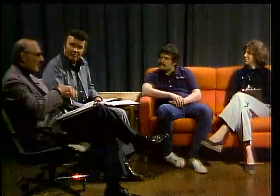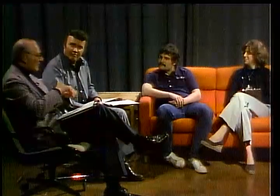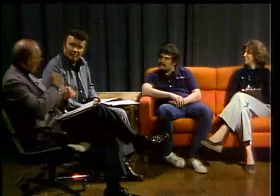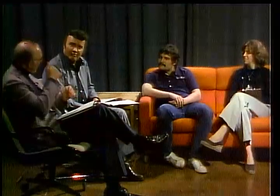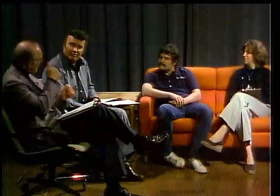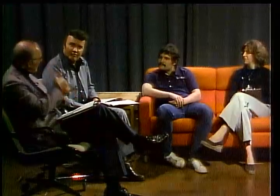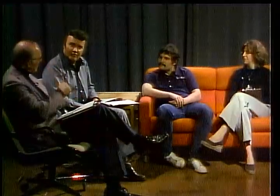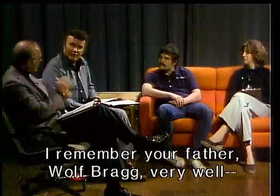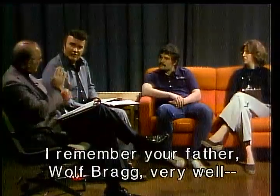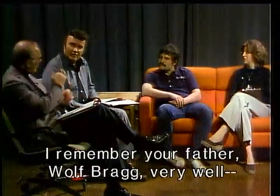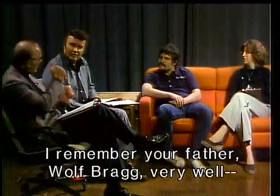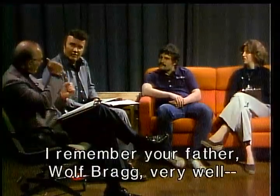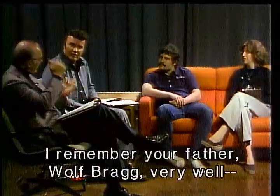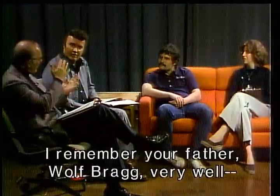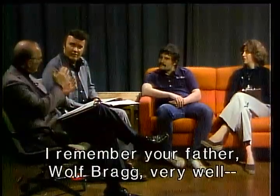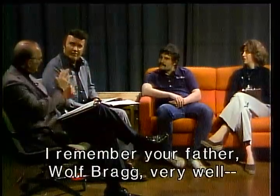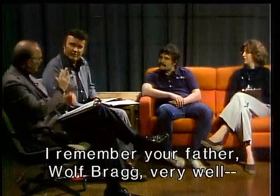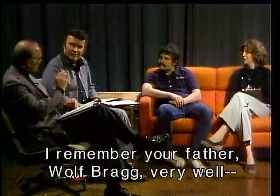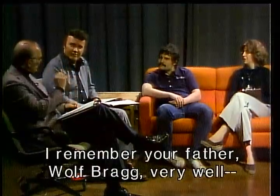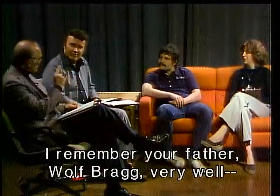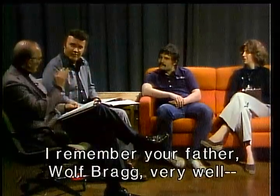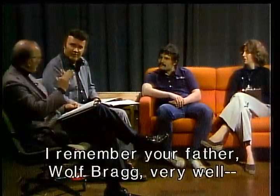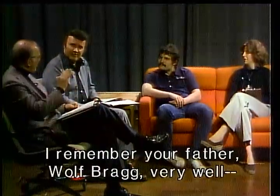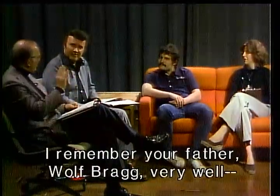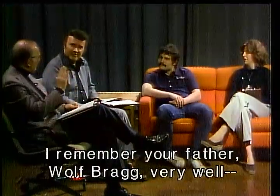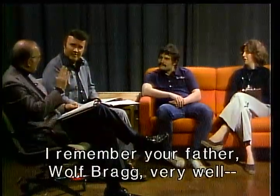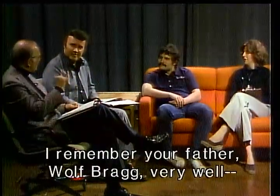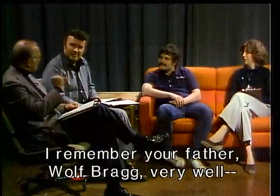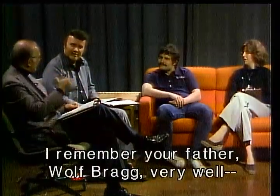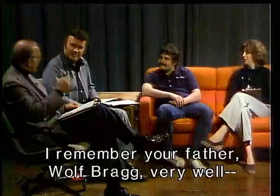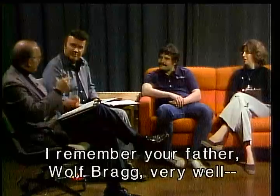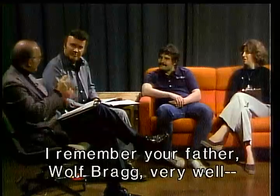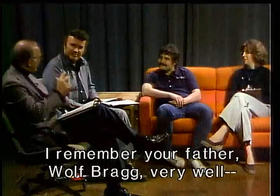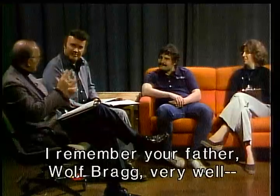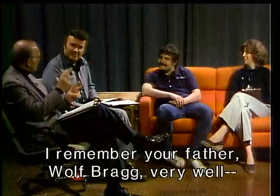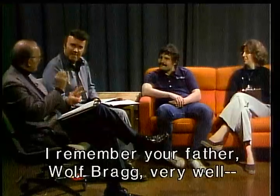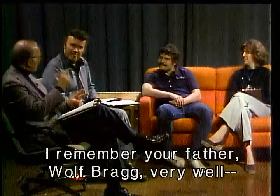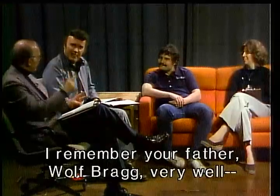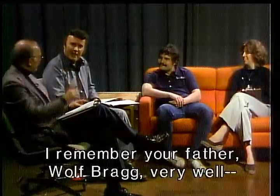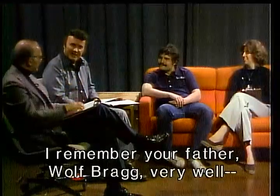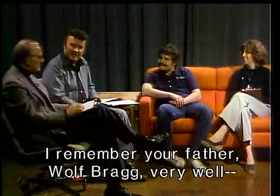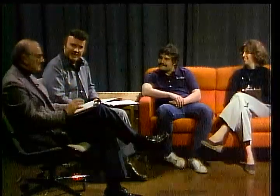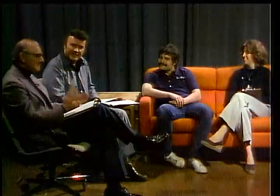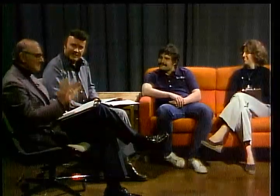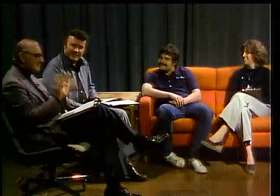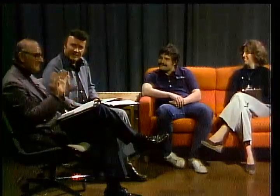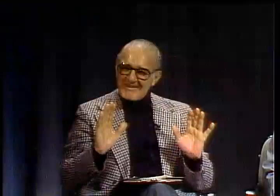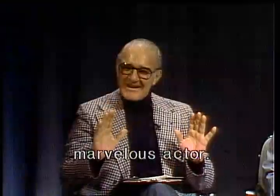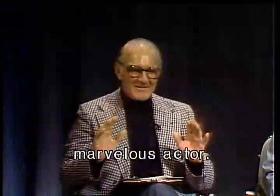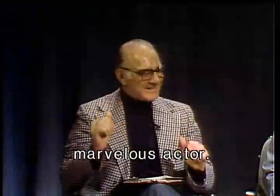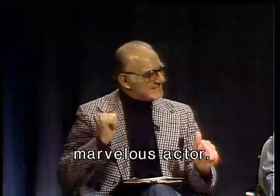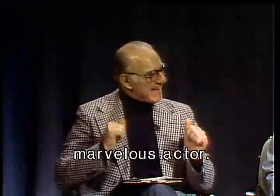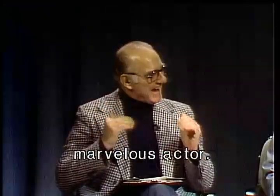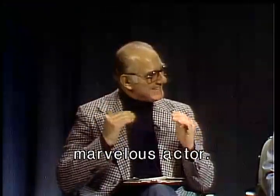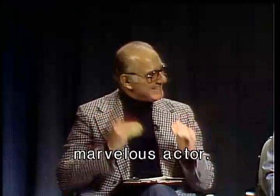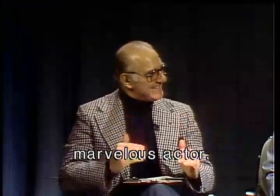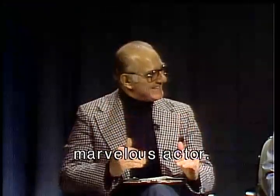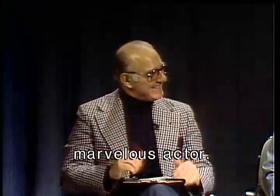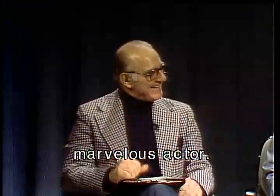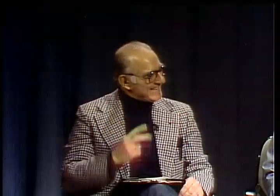Well, I remember your father, Wolf Bragg, very well, marvelous actor. I can